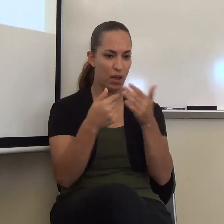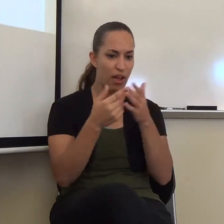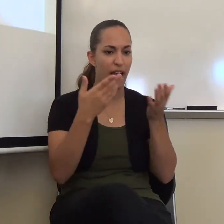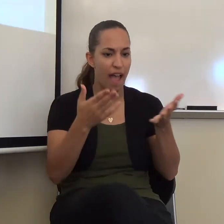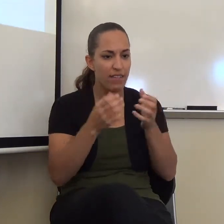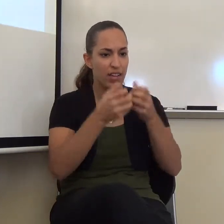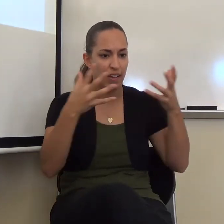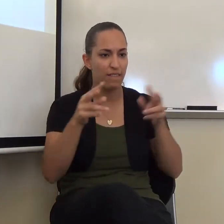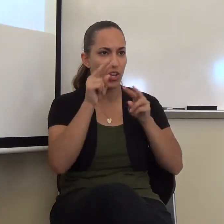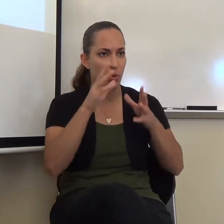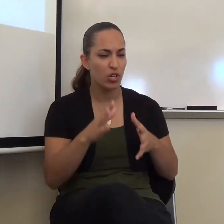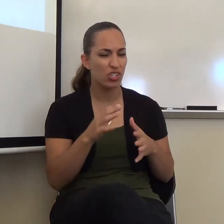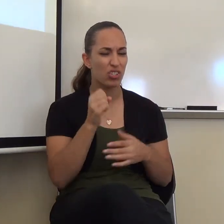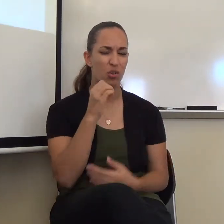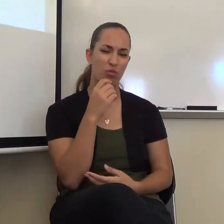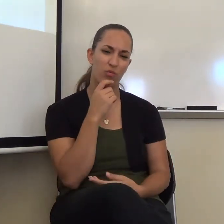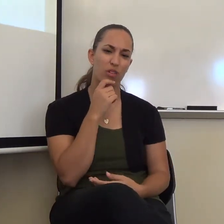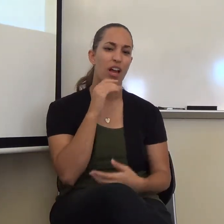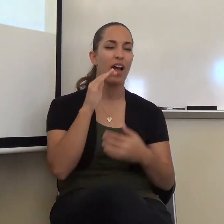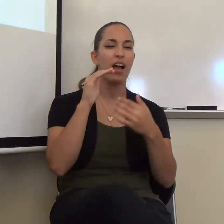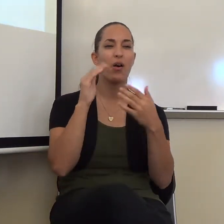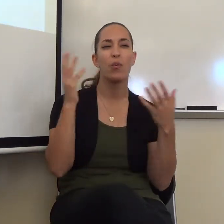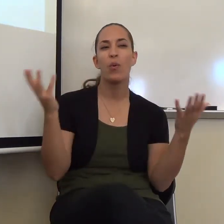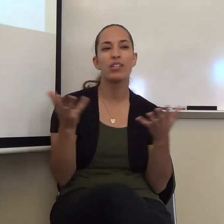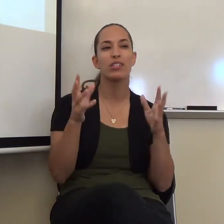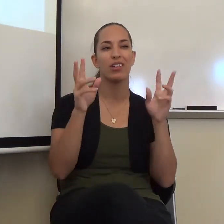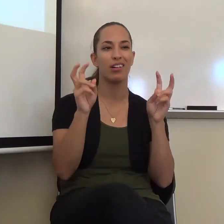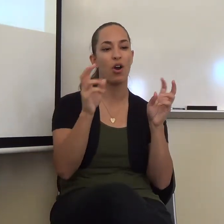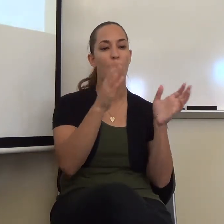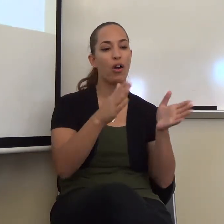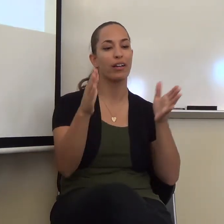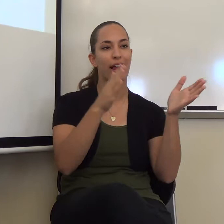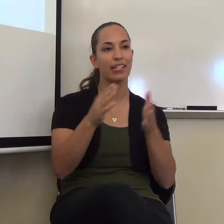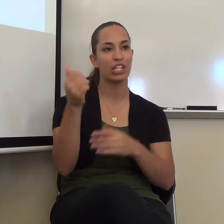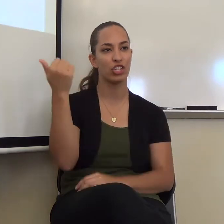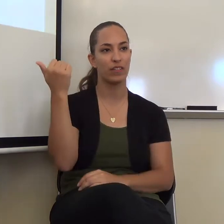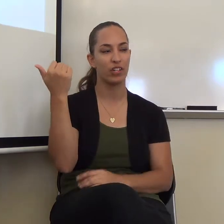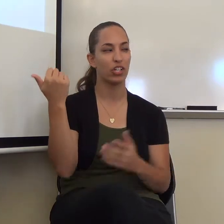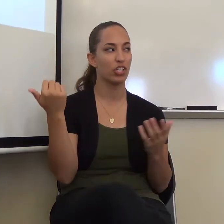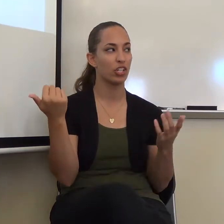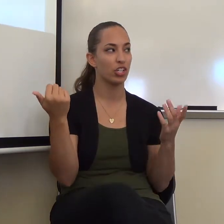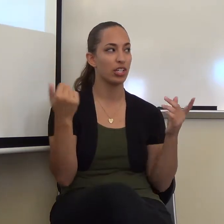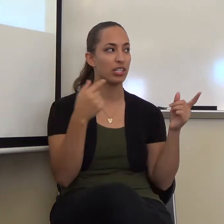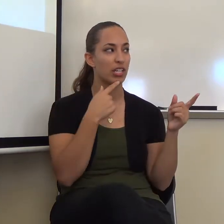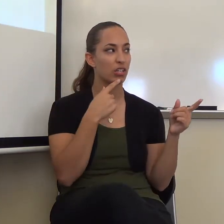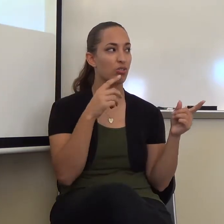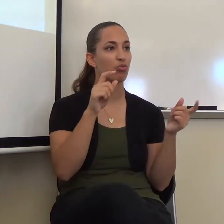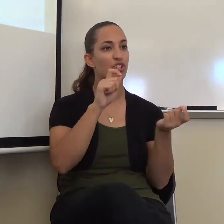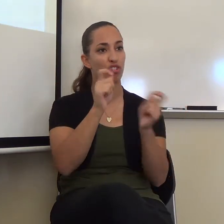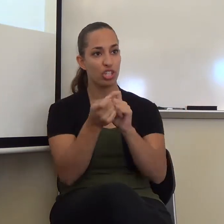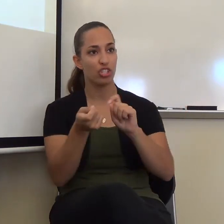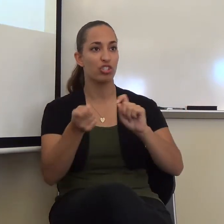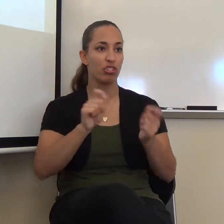So how is this, or what is the Well, organization? there's another kind of thing too. Down at the bottom, talk about prison sentences and reform. There you